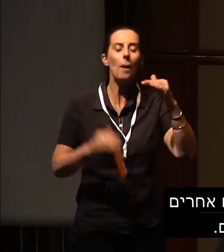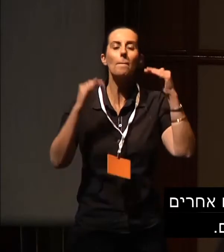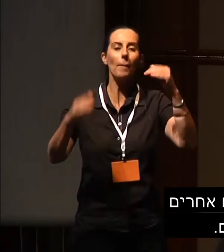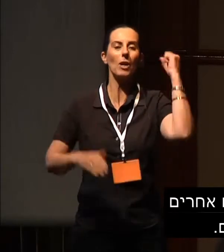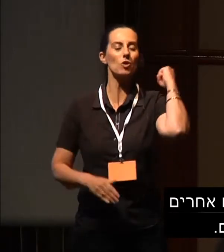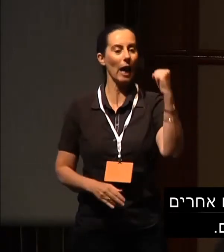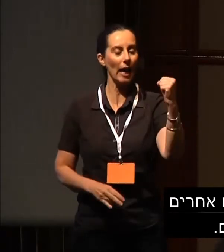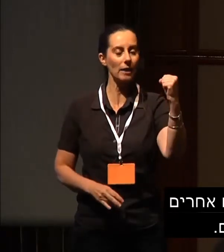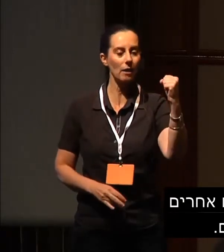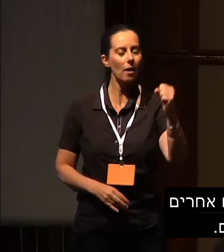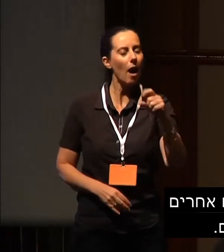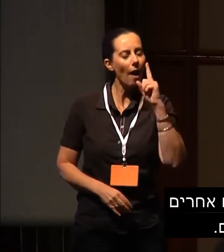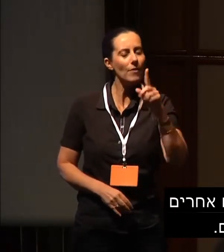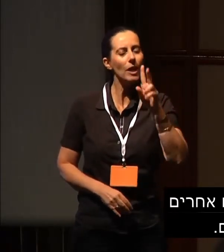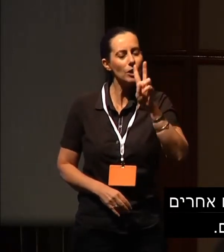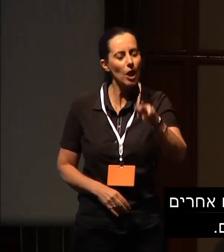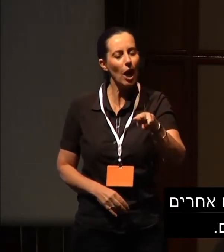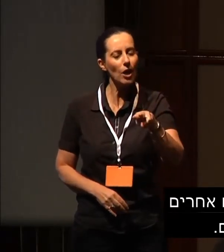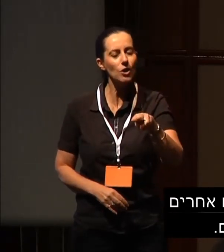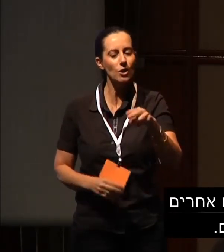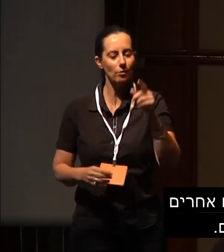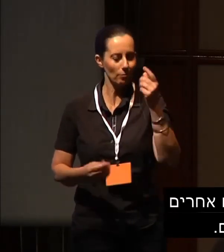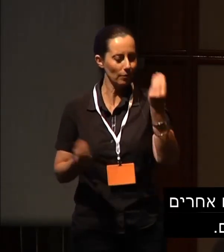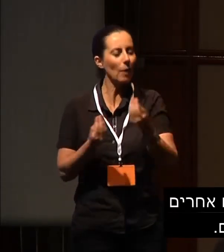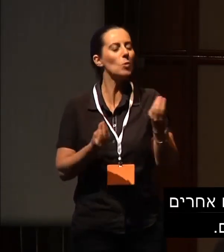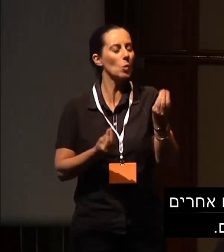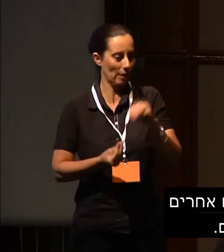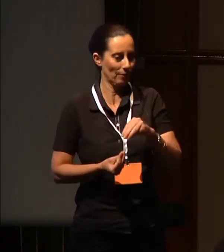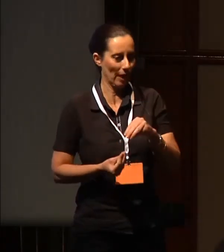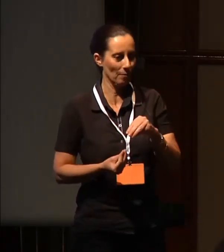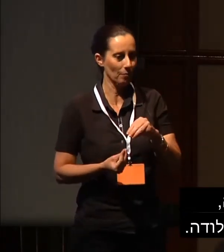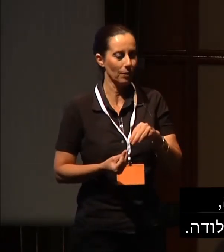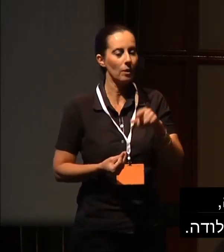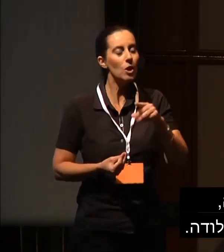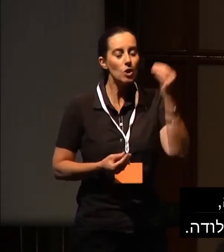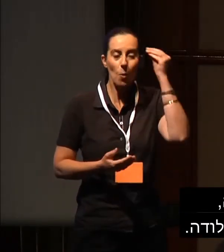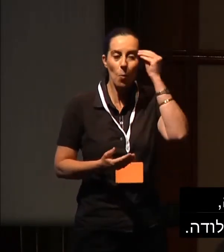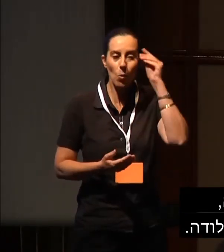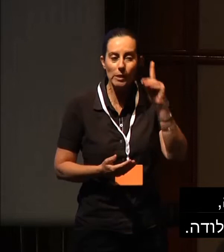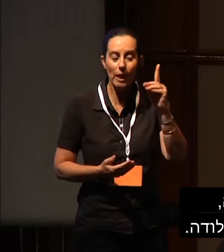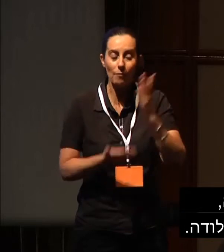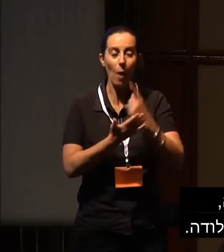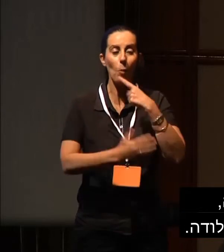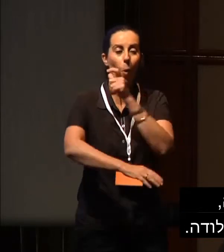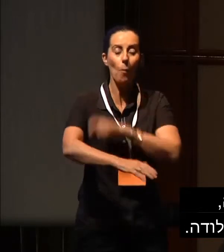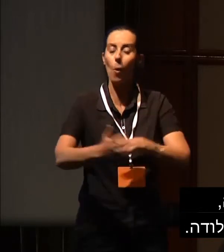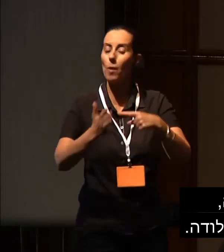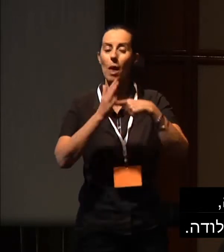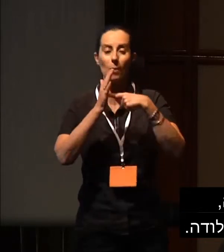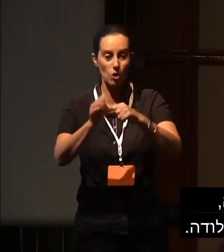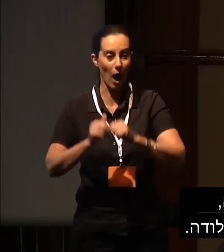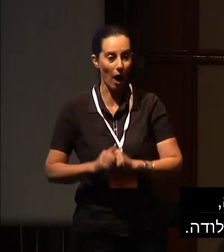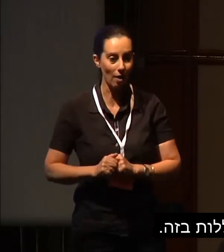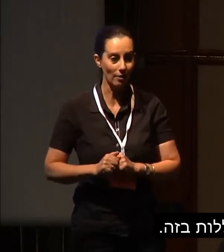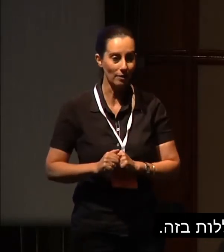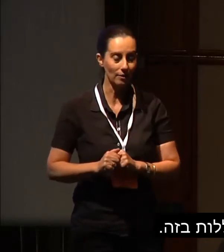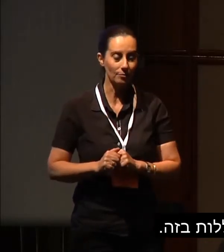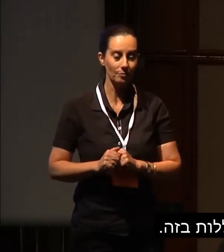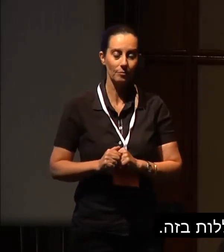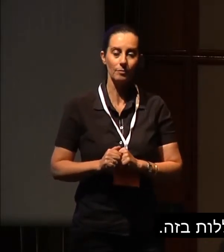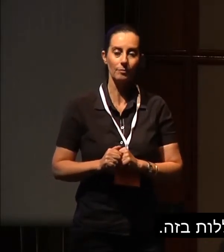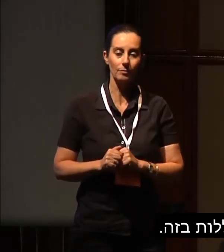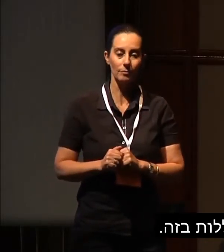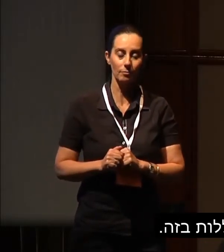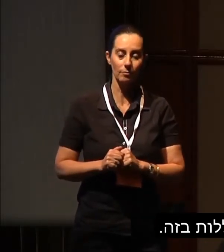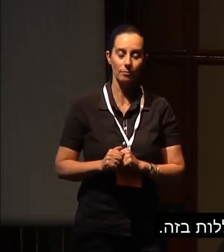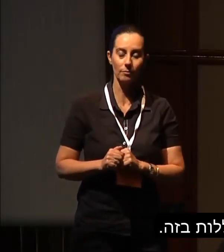a number of other factors which are also mentioned by the United Nations, including, for example, measures intended to prevent births, so issues like